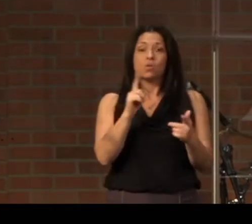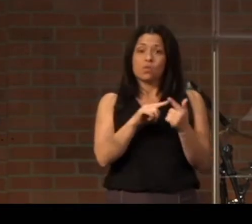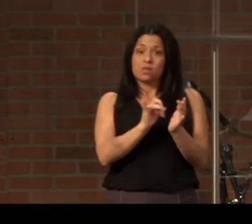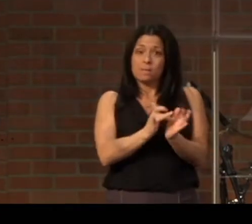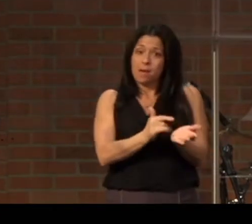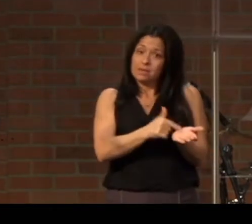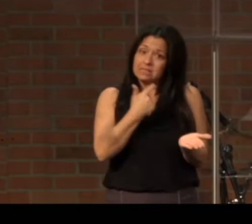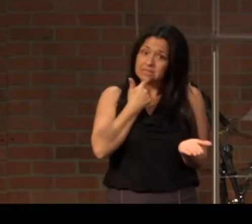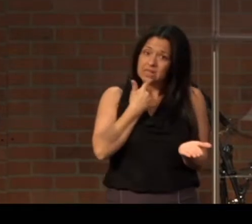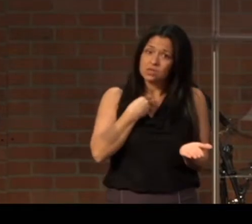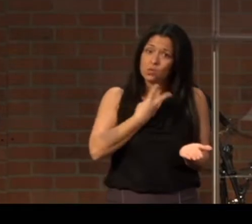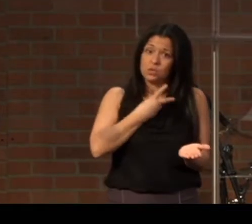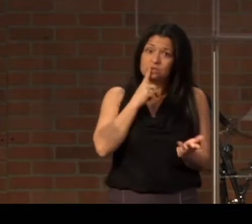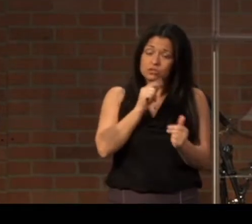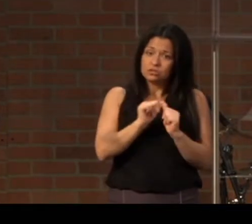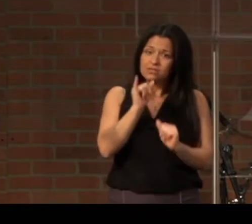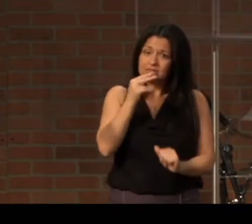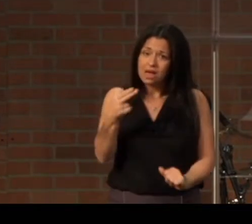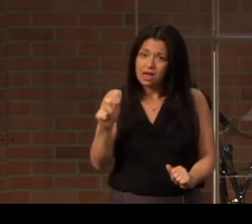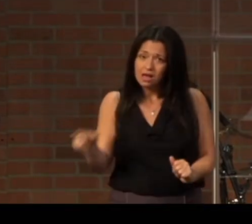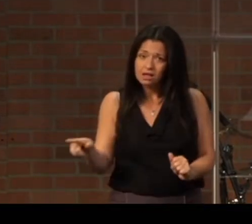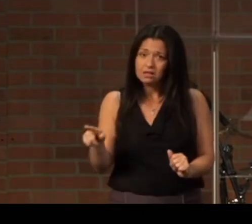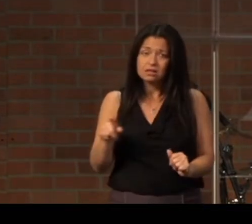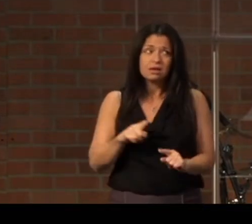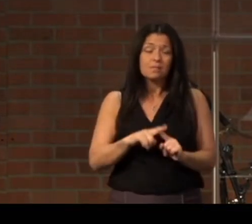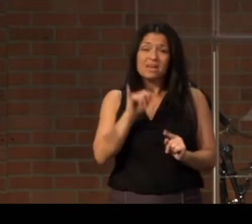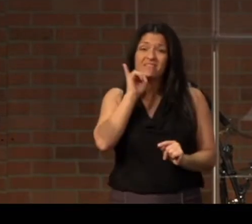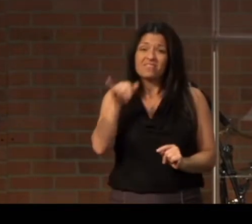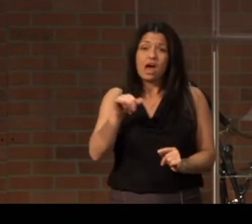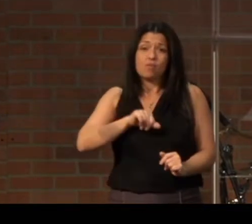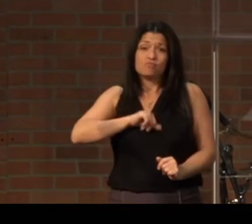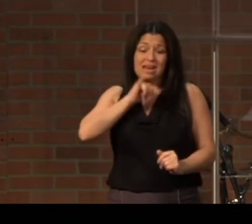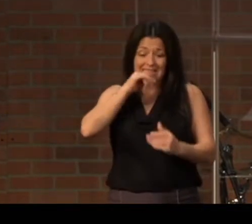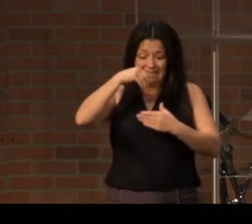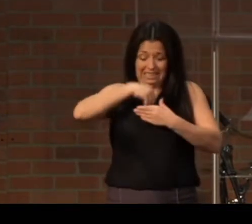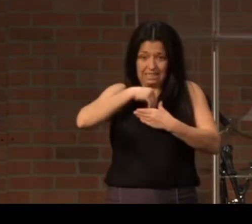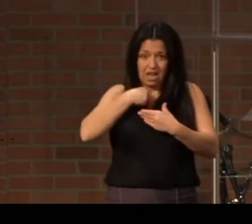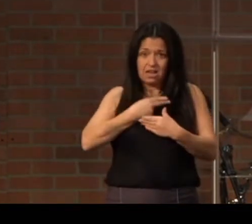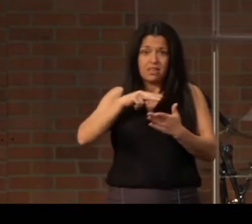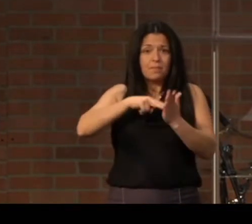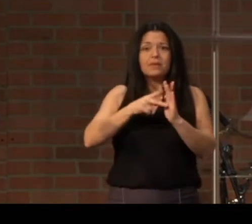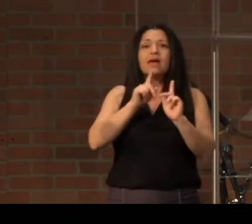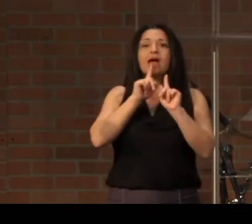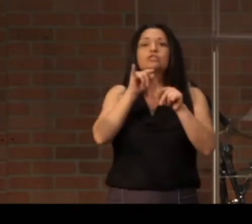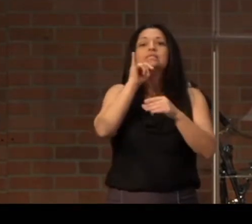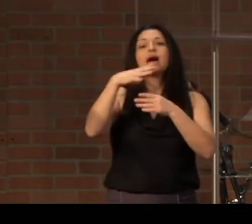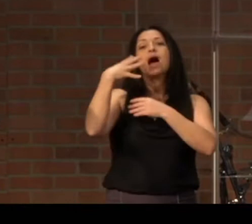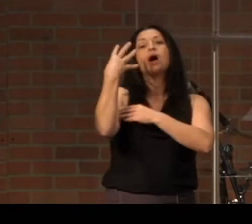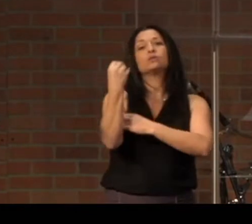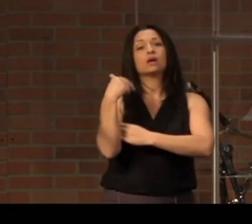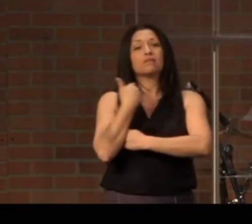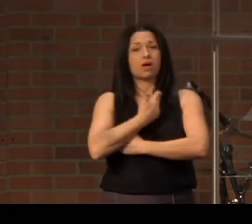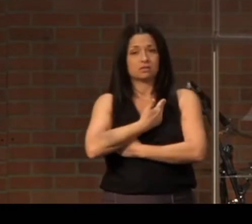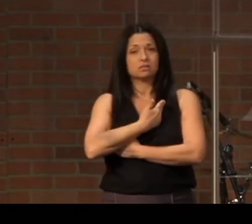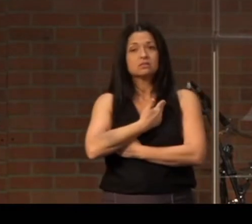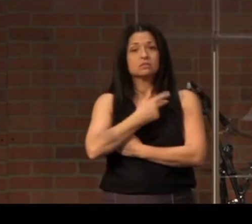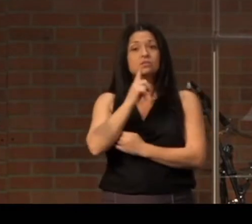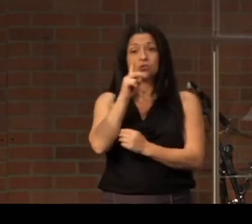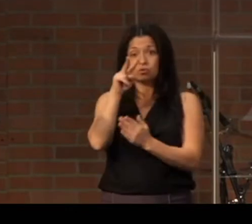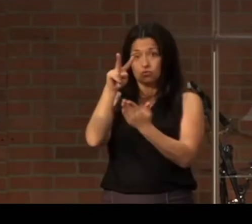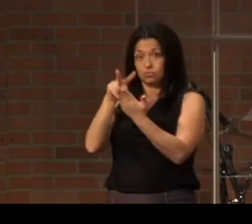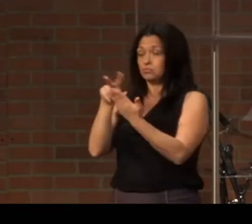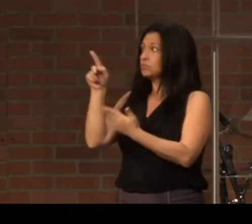the problem is inside of us, the gospel teaches that the solution is outside of us, right? So we go back to Colossians